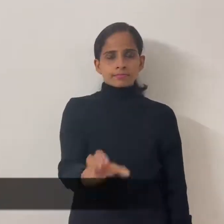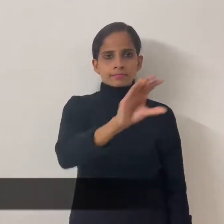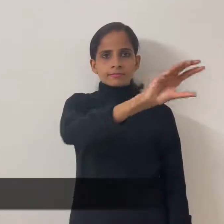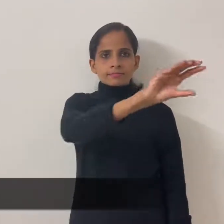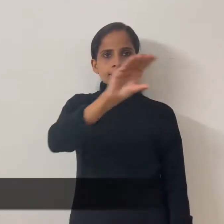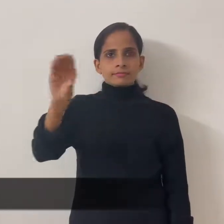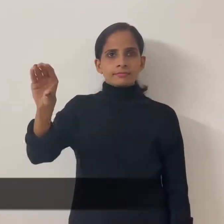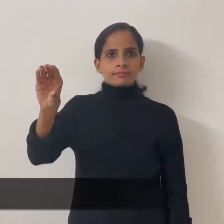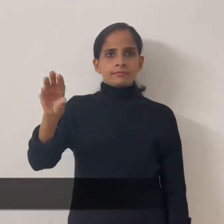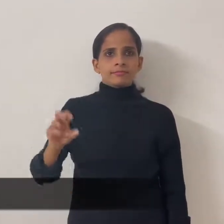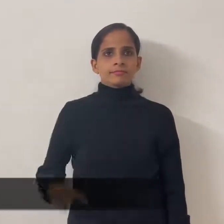Cross.